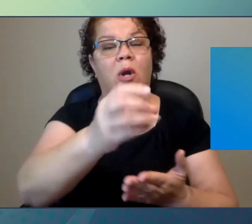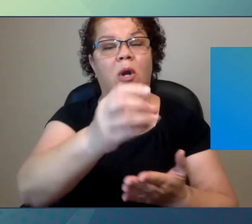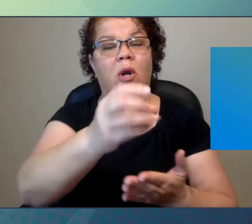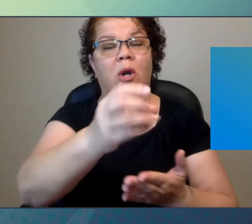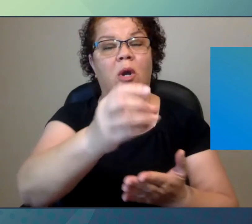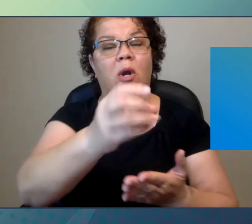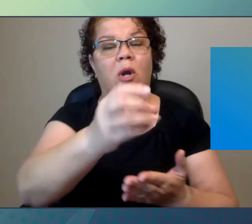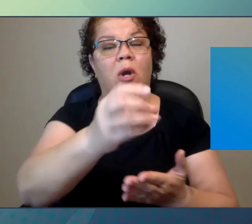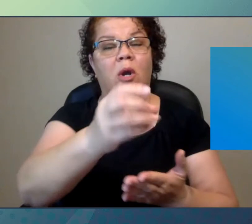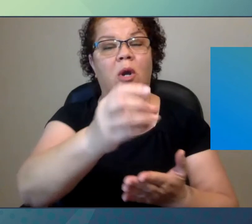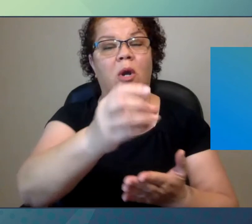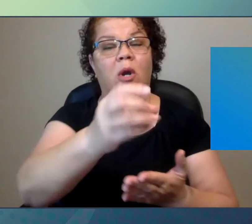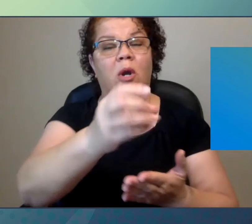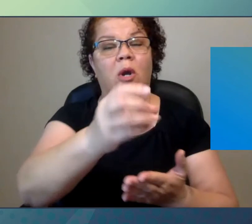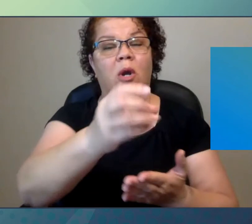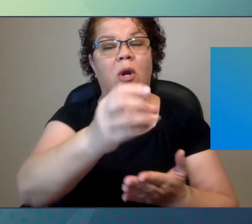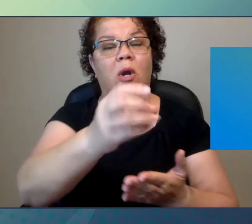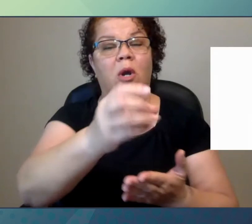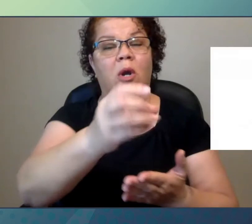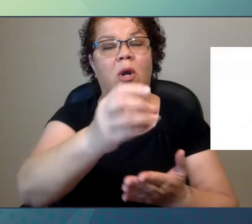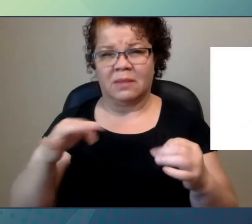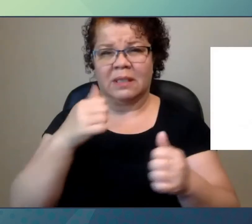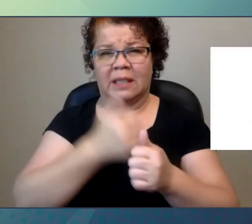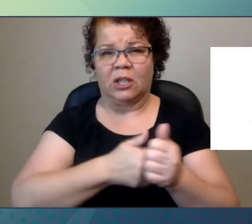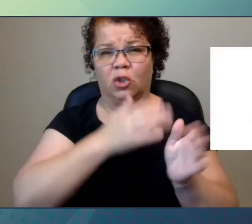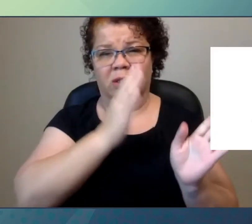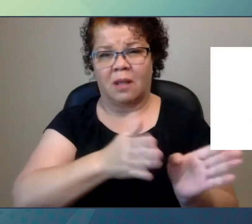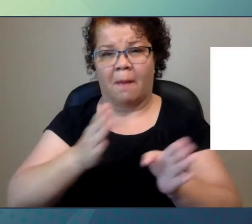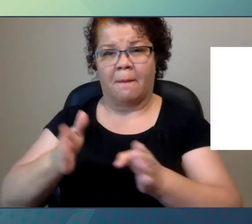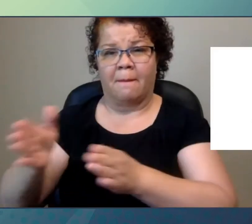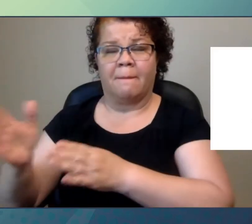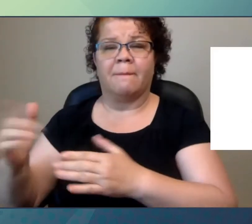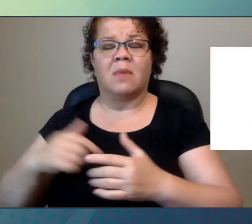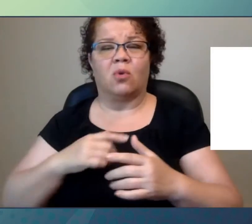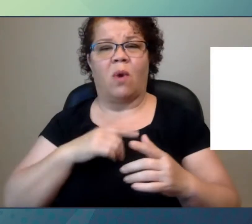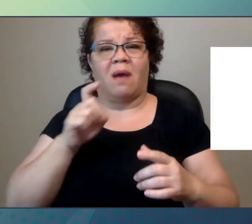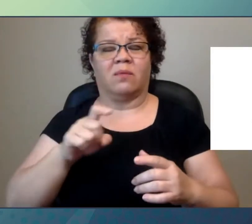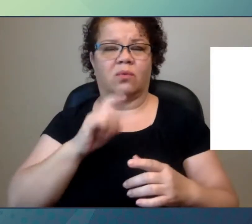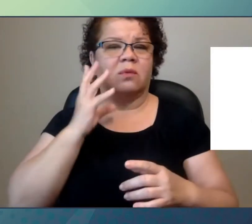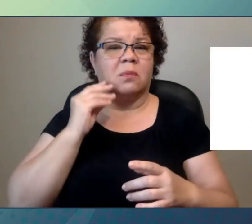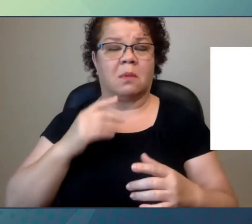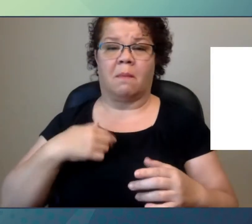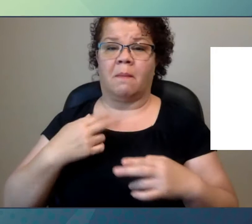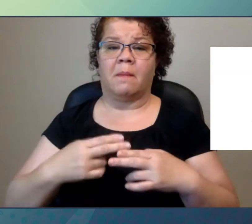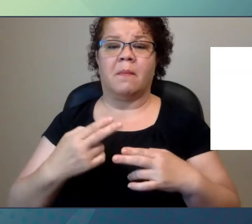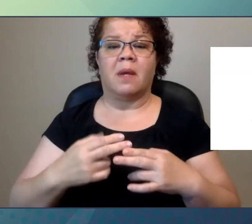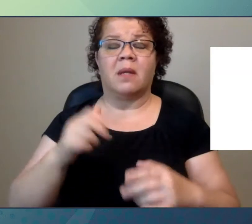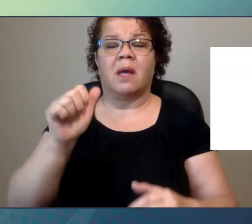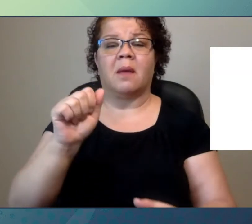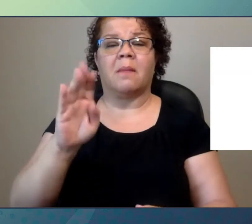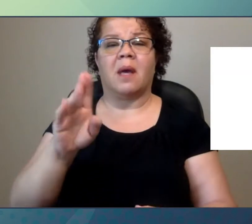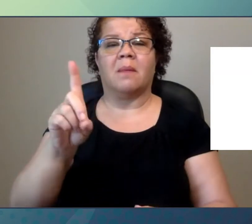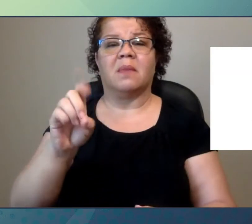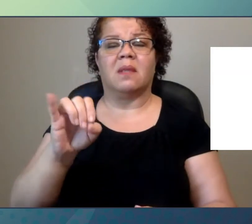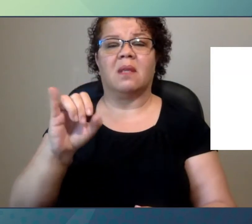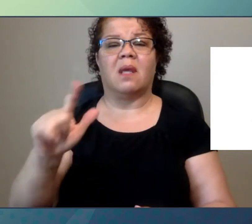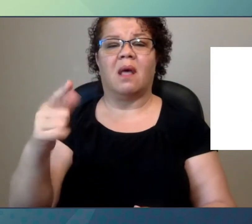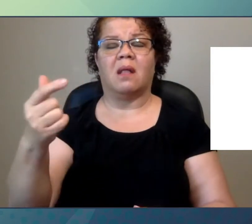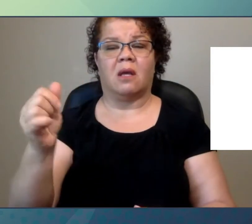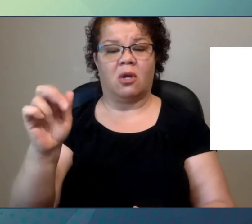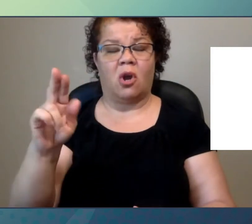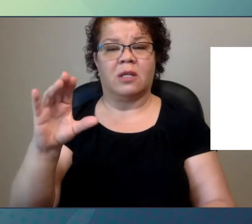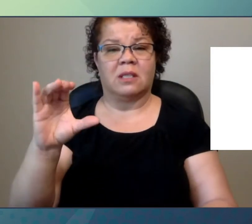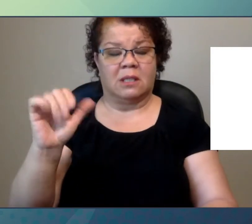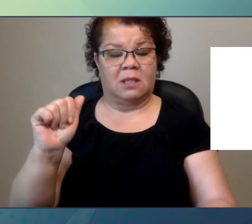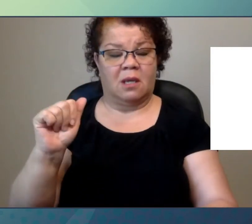steps the operations team goes through. My name is Abdiel Garcia. I'm the Senior Vice President for Montecito Bank